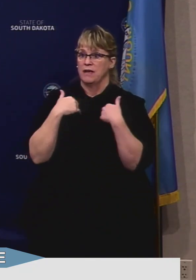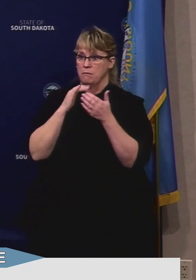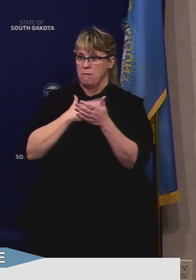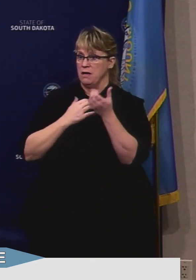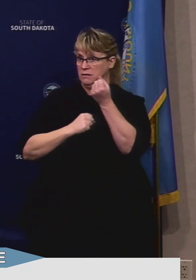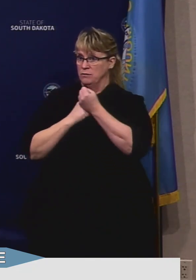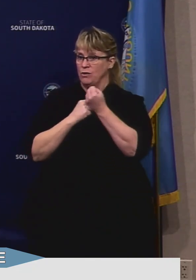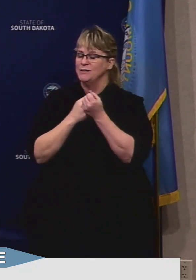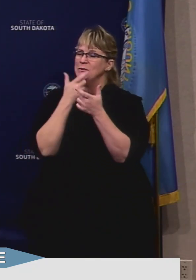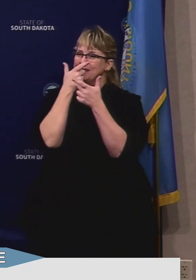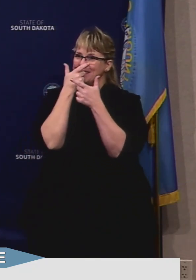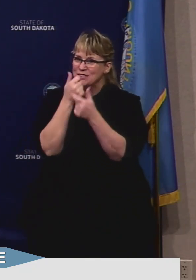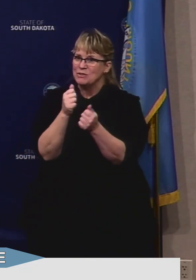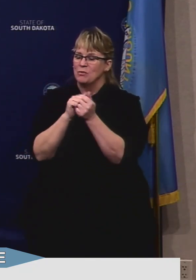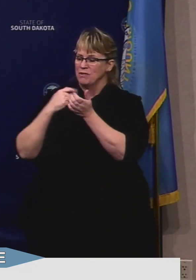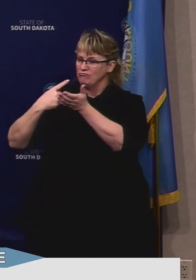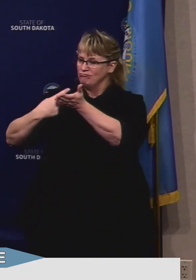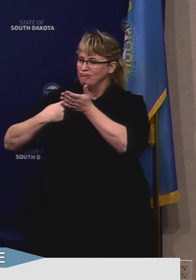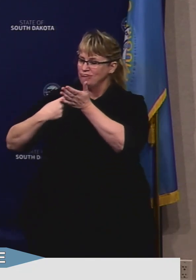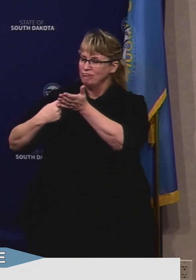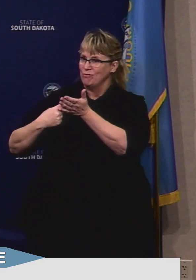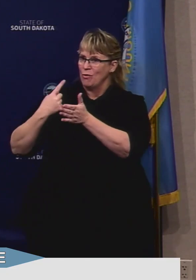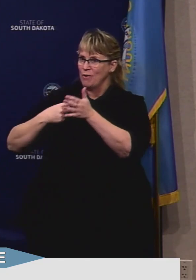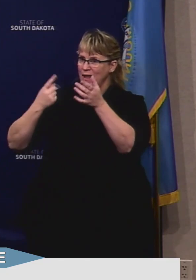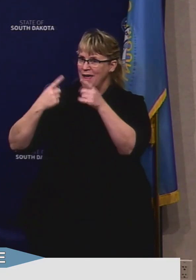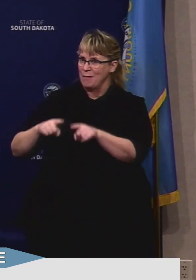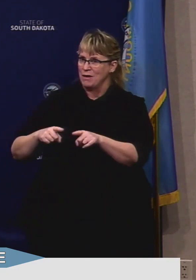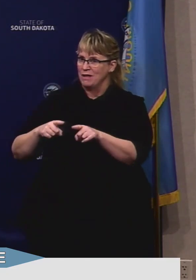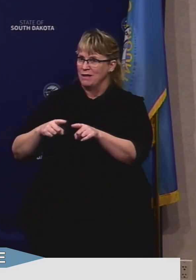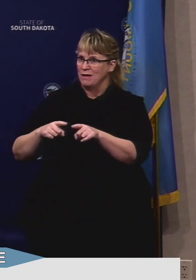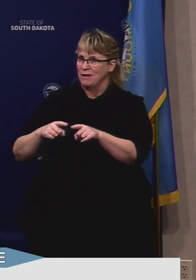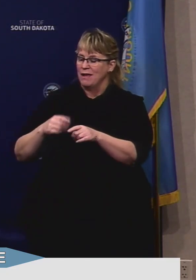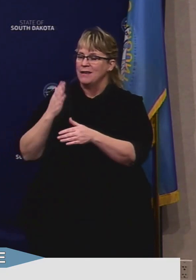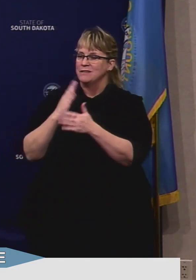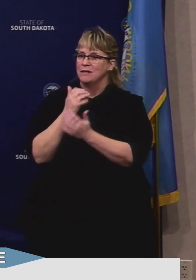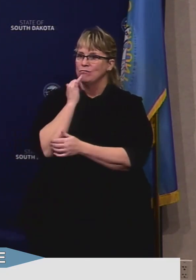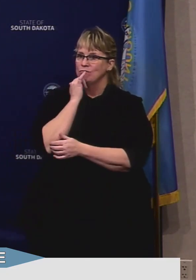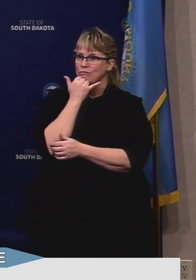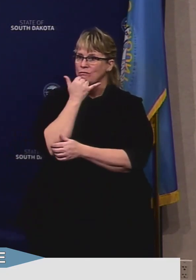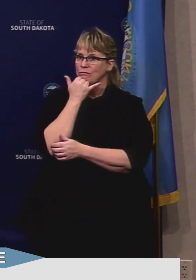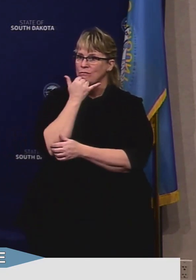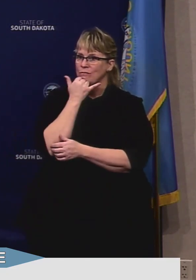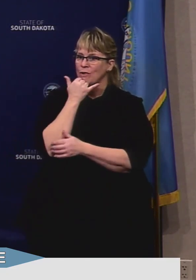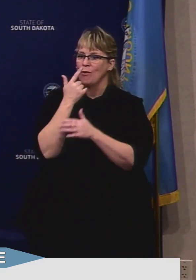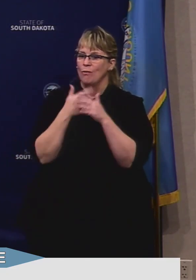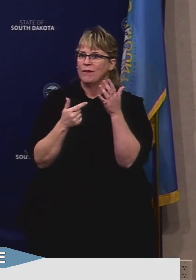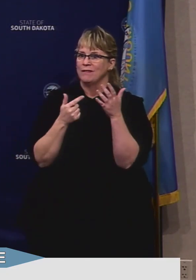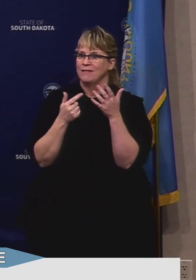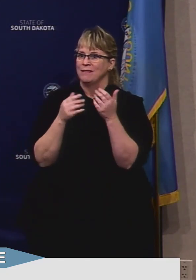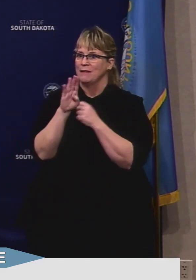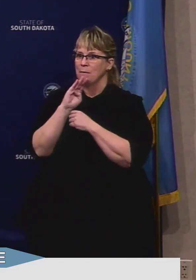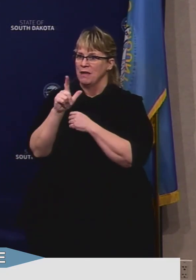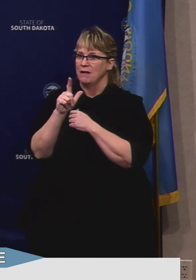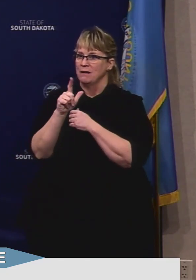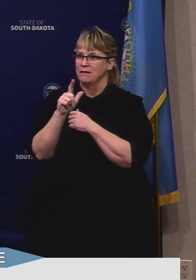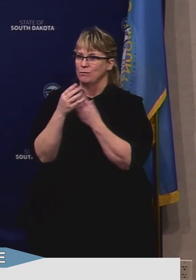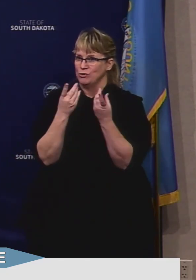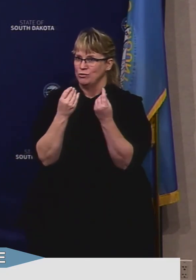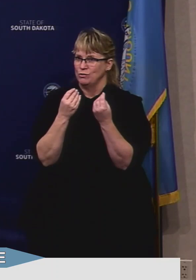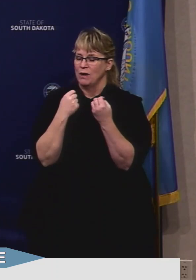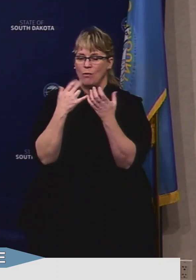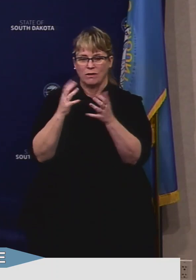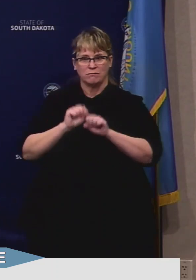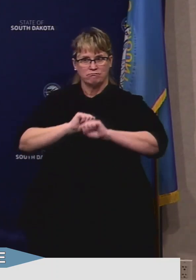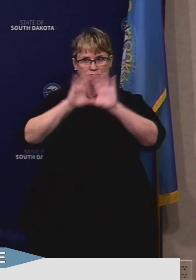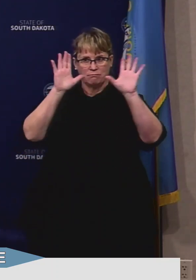It was interesting throughout the debate how there was some mischaracterizations of what the bill would do. And so I want to clarify some of